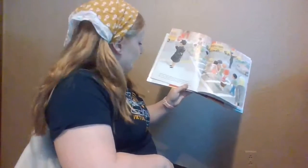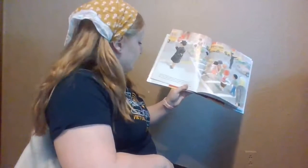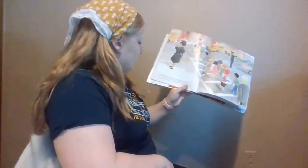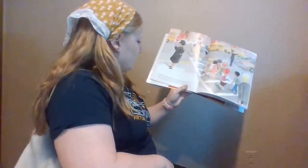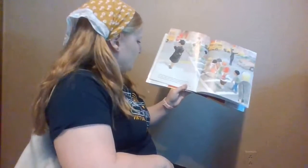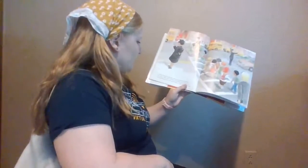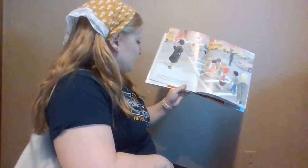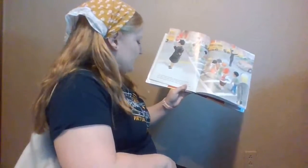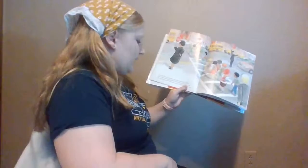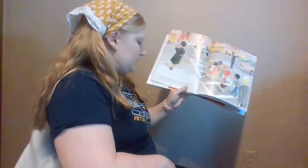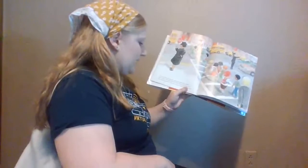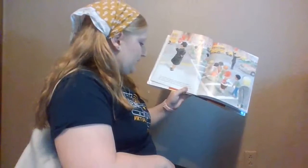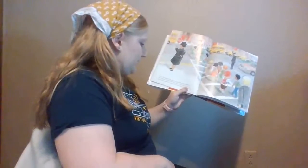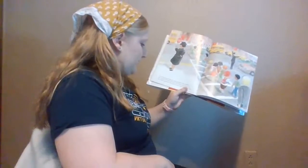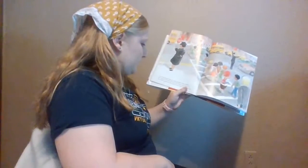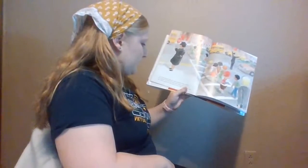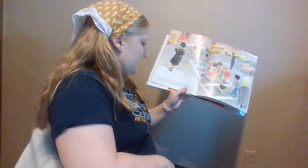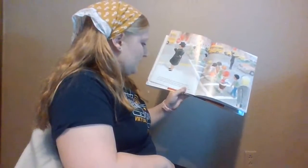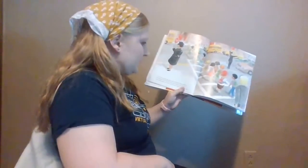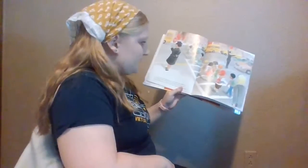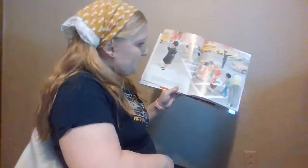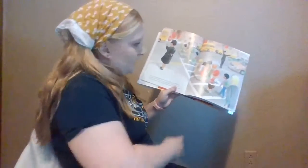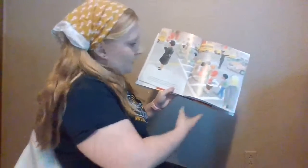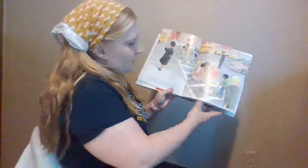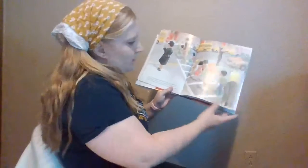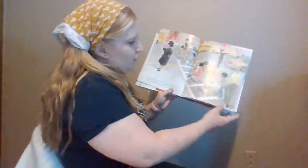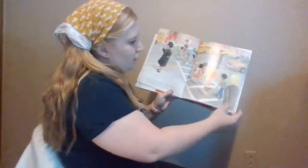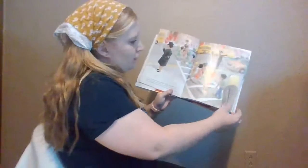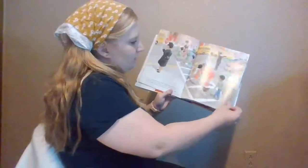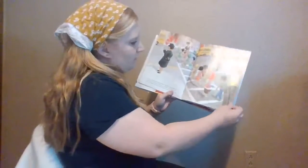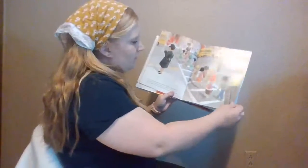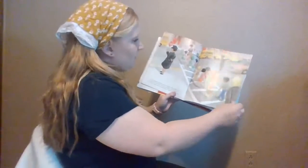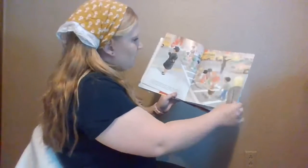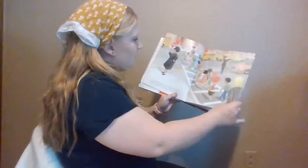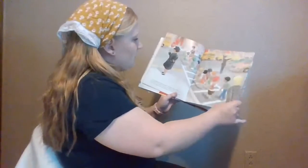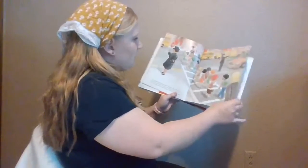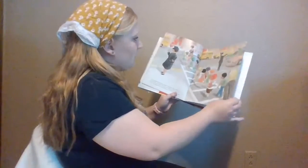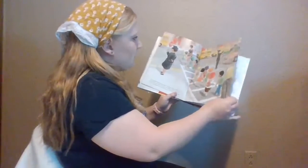The school guards are not deaf, but they know sign language.